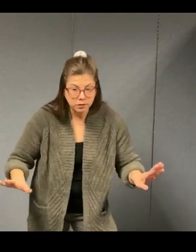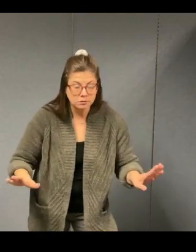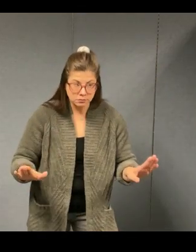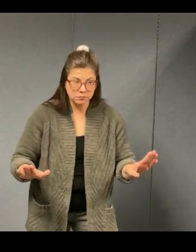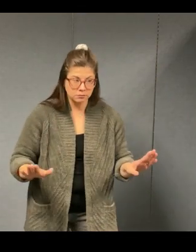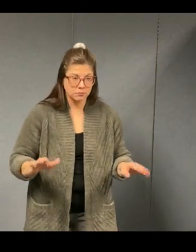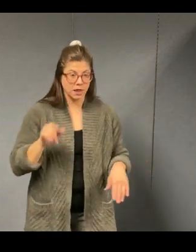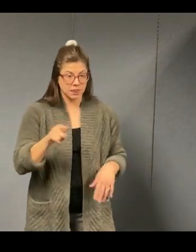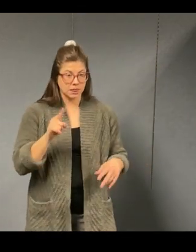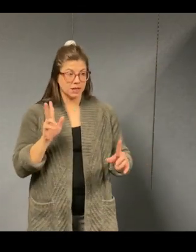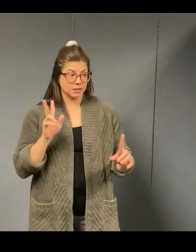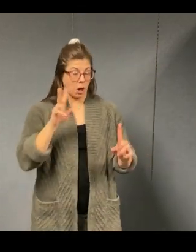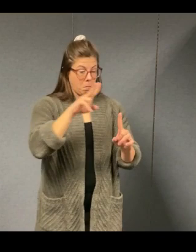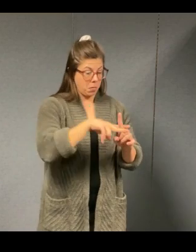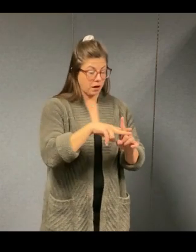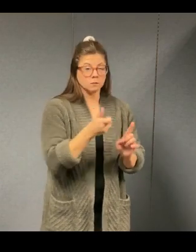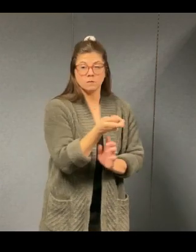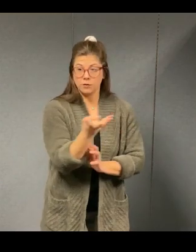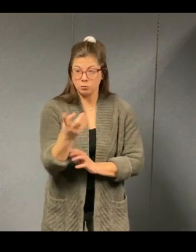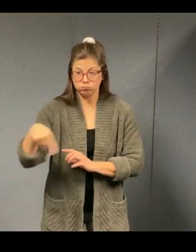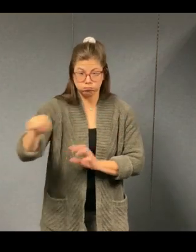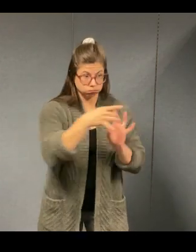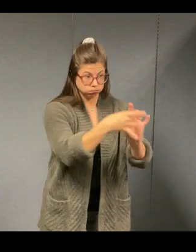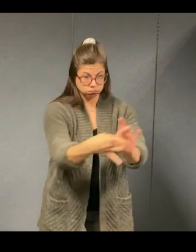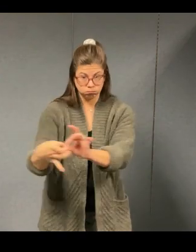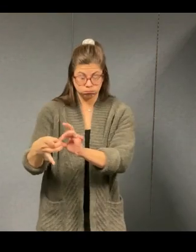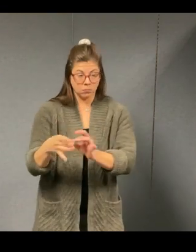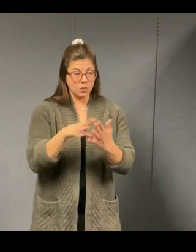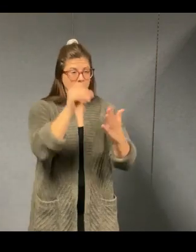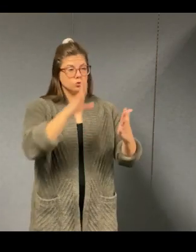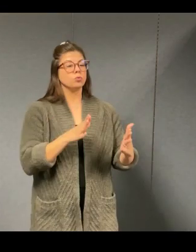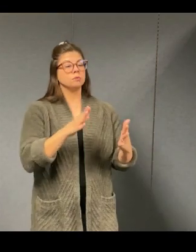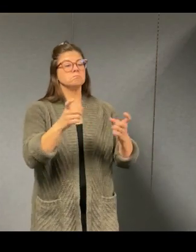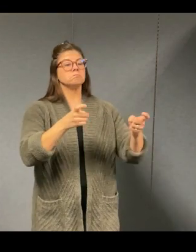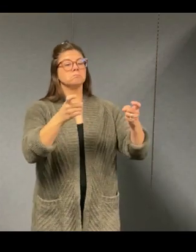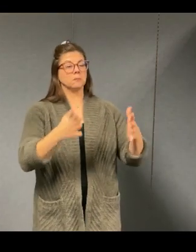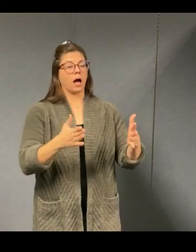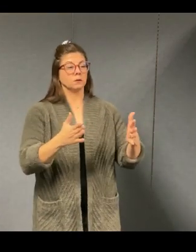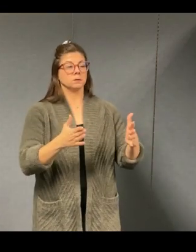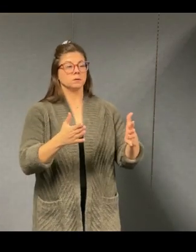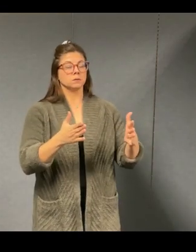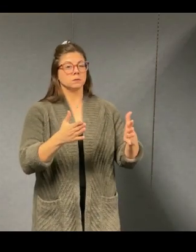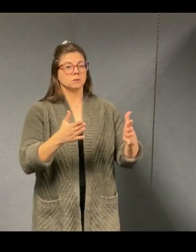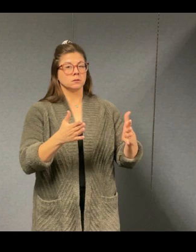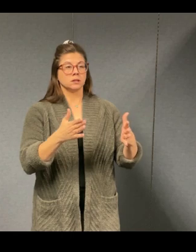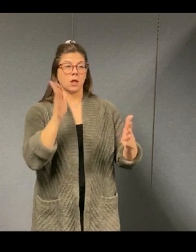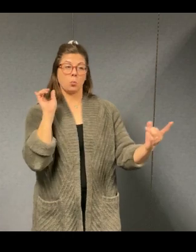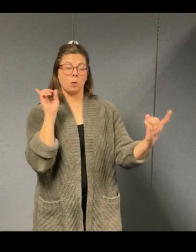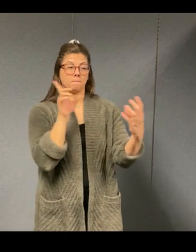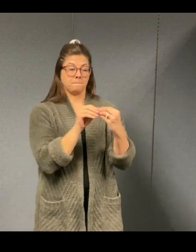This applies to a couple of you. The Student Council will meet as scheduled on Wednesday, but the